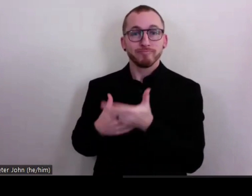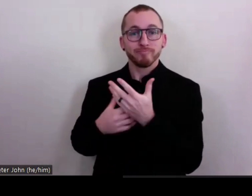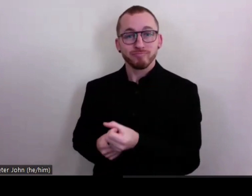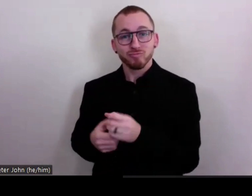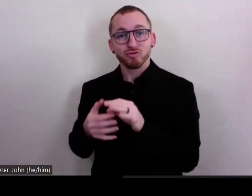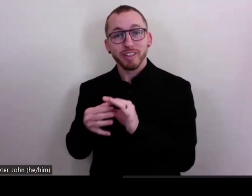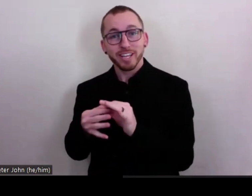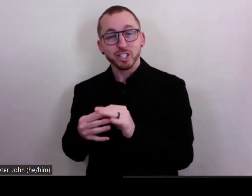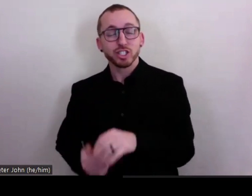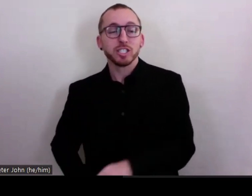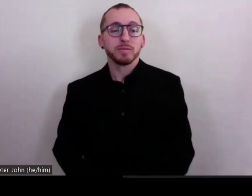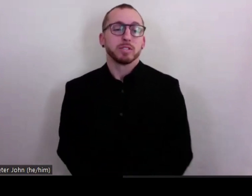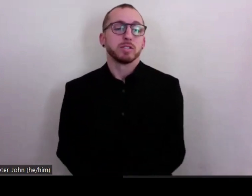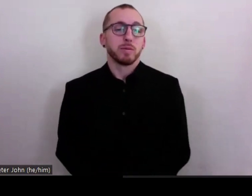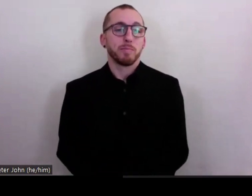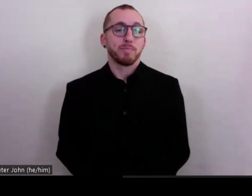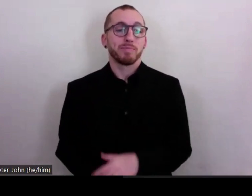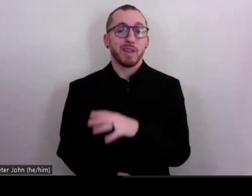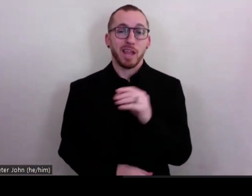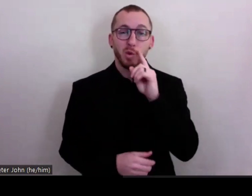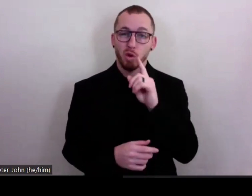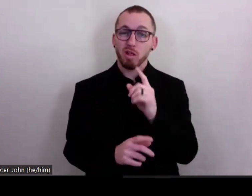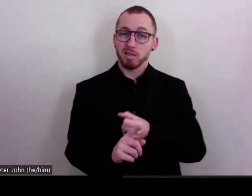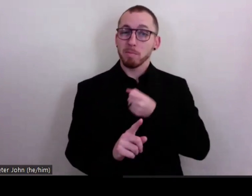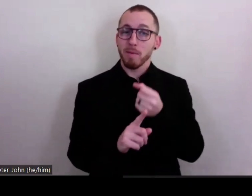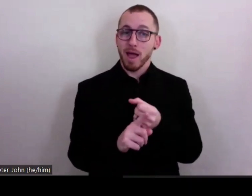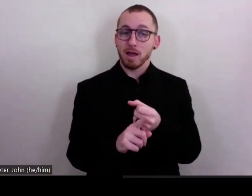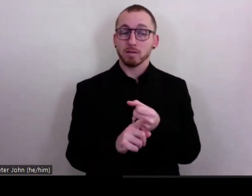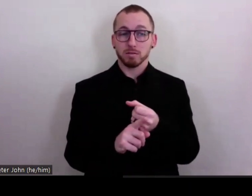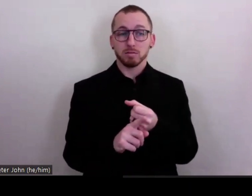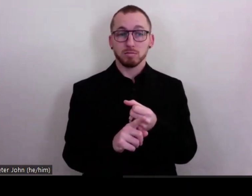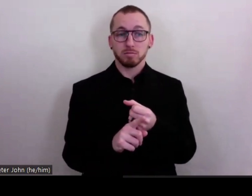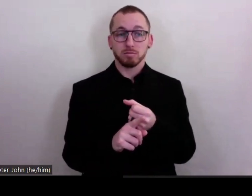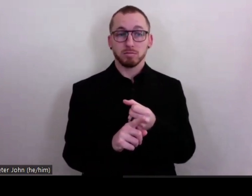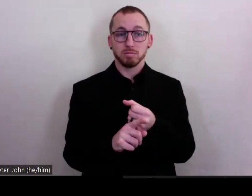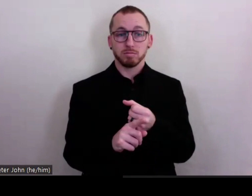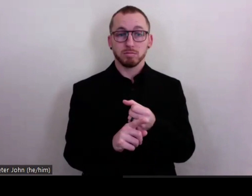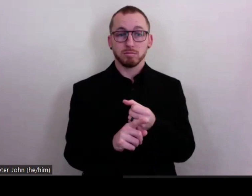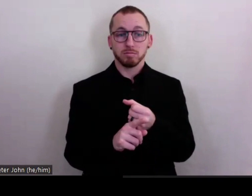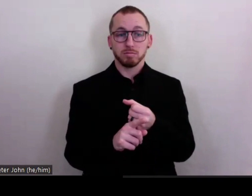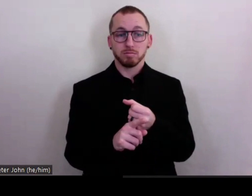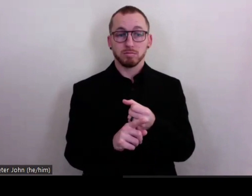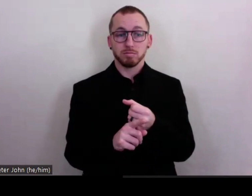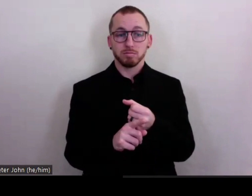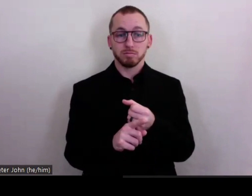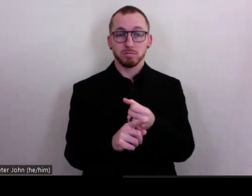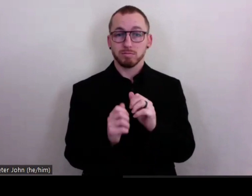of interventions. And it's also very difficult